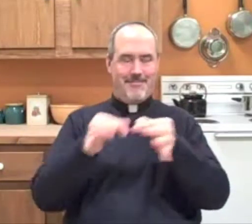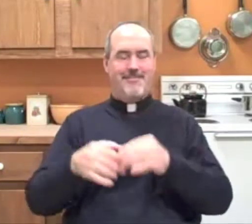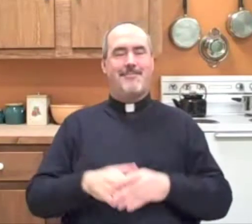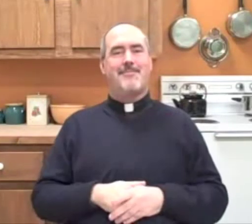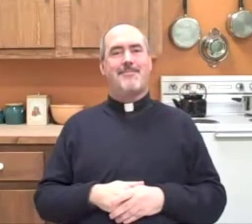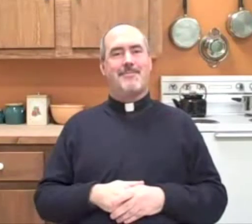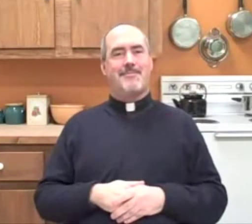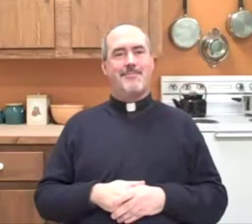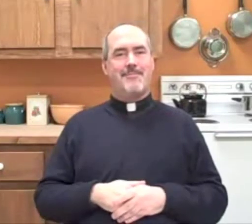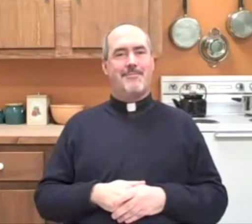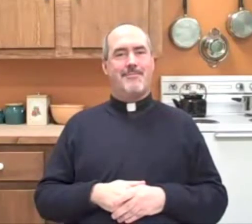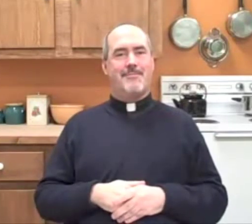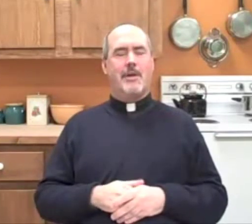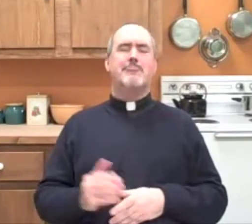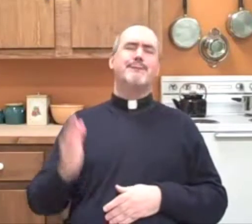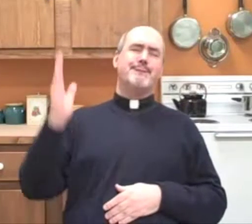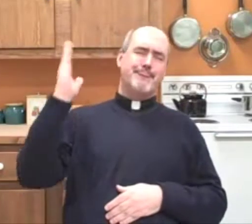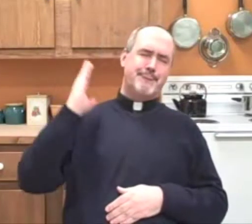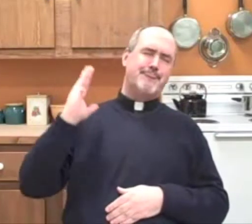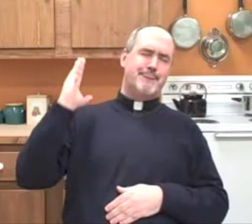Today, I'm going to talk a little bit about that.